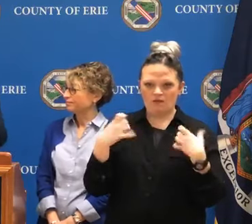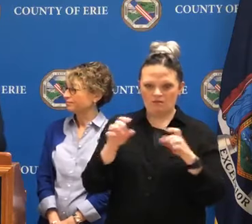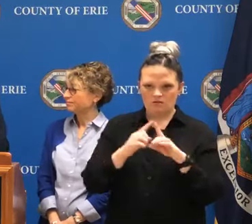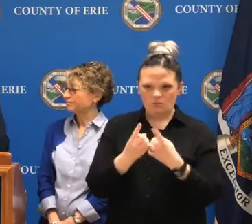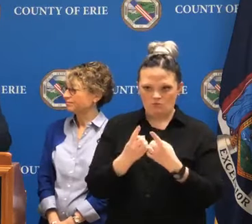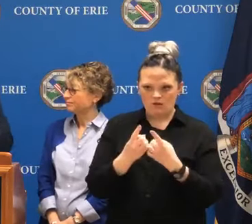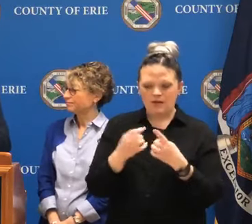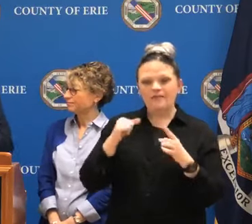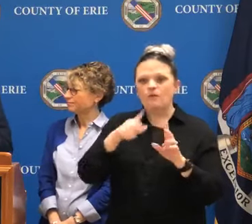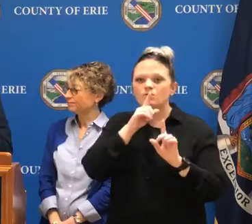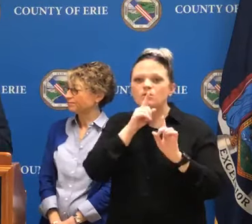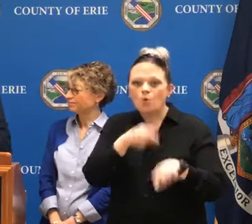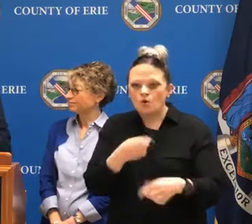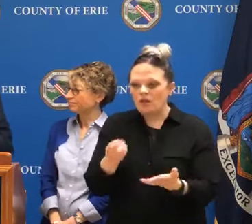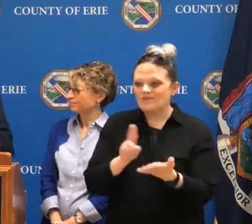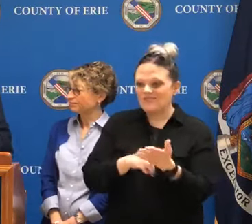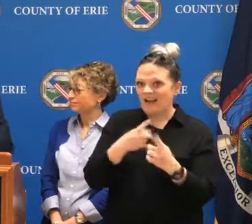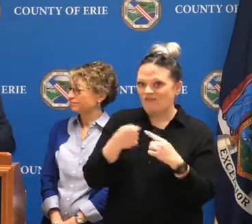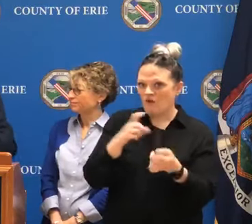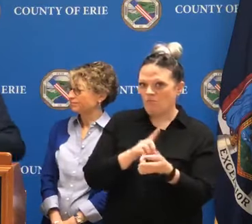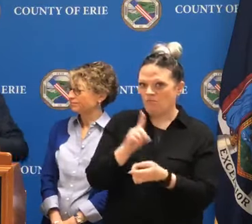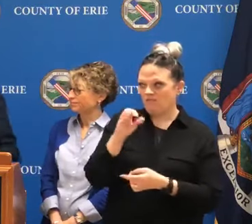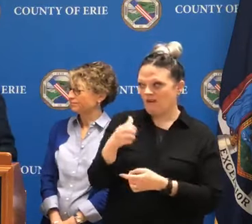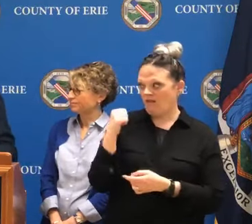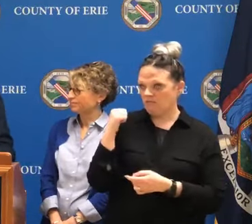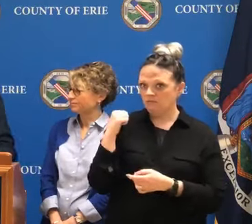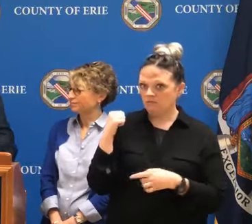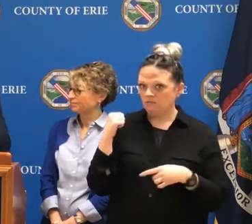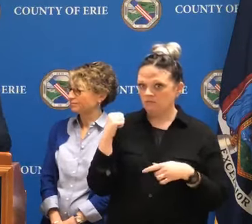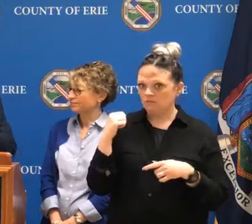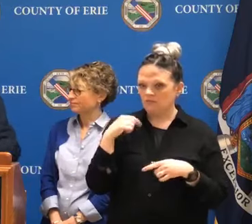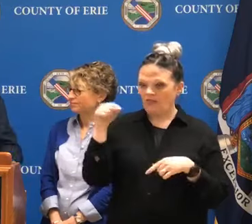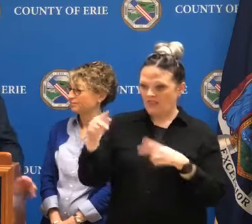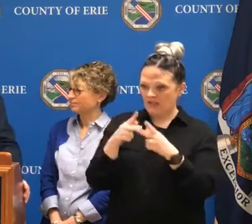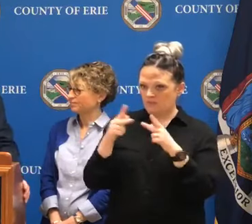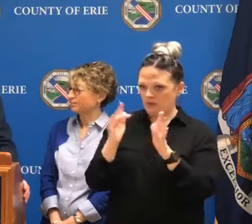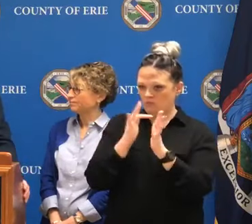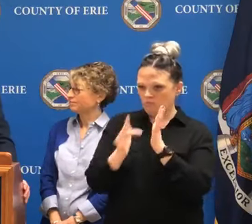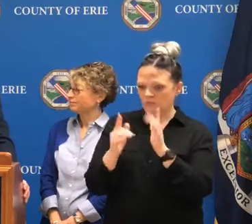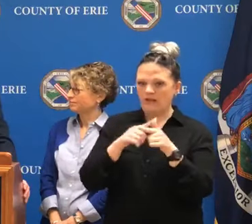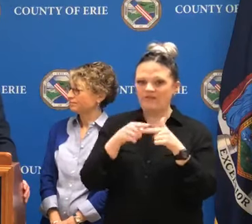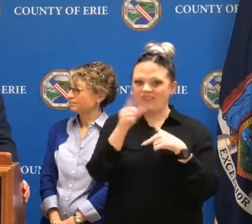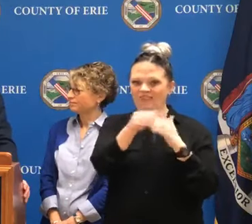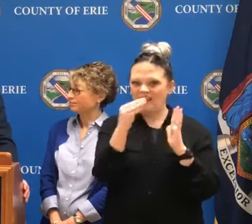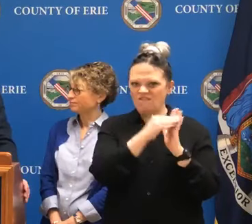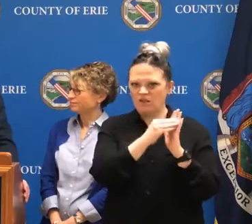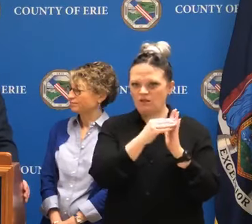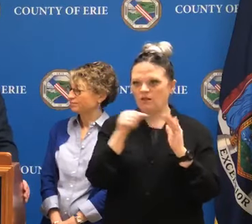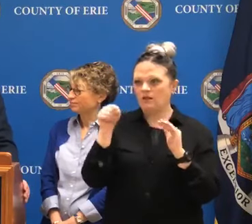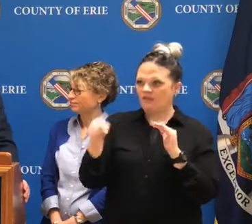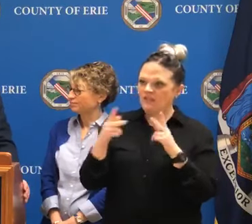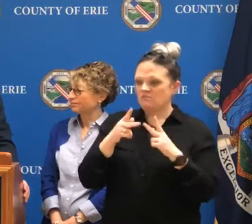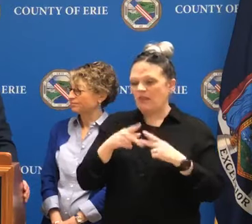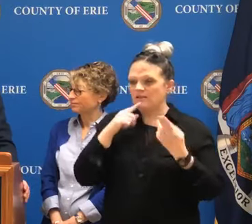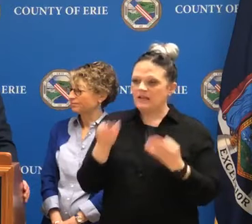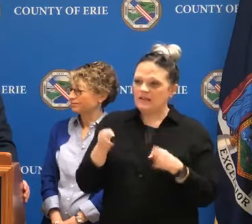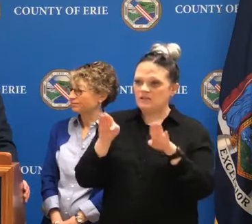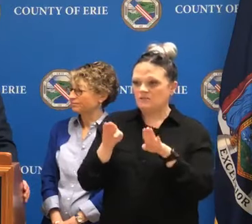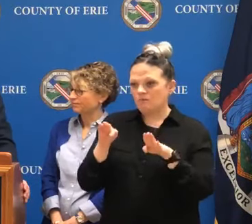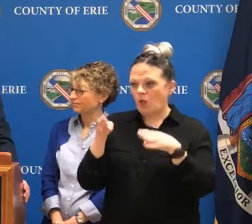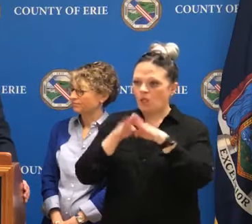order that was signed by Doc Burstein saying this, and the place was listed blank, the sanitarian would fill it in, is closed due to violation of the